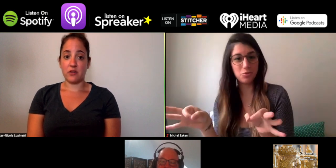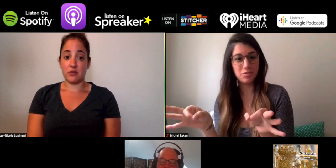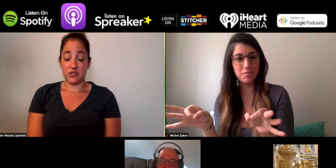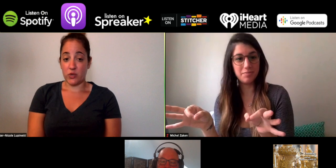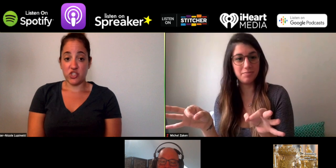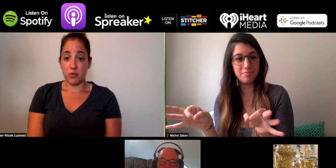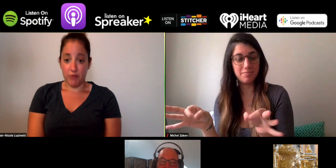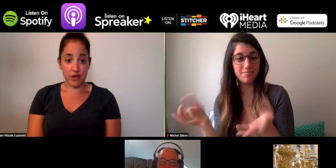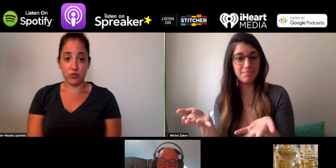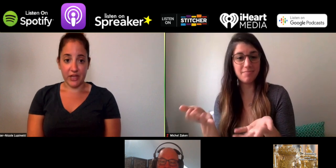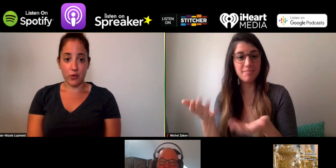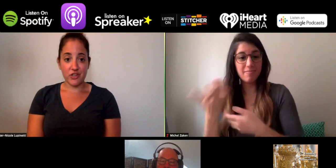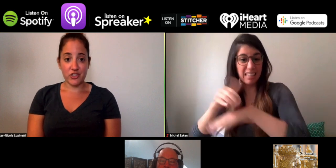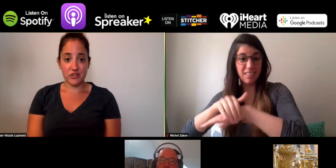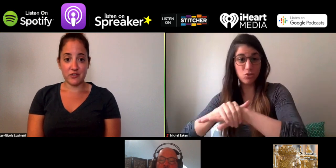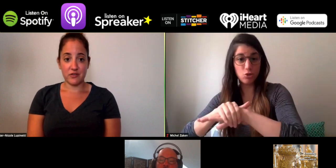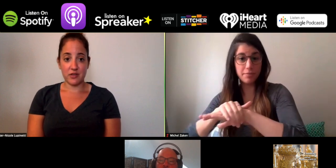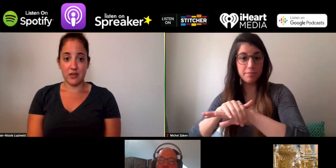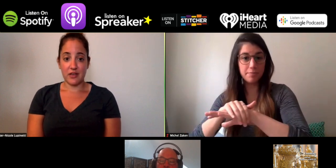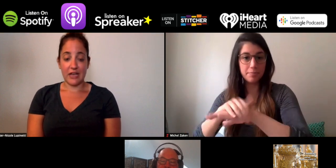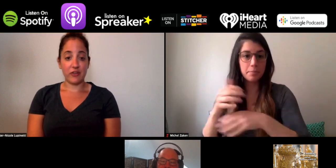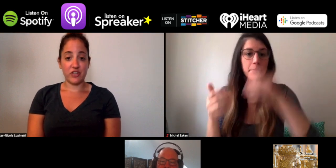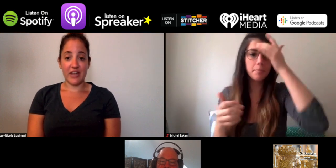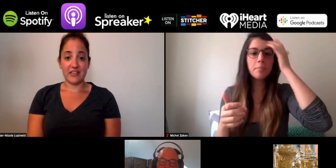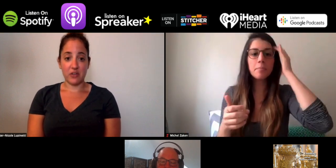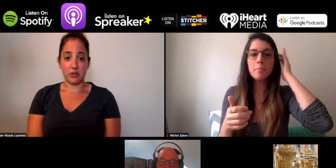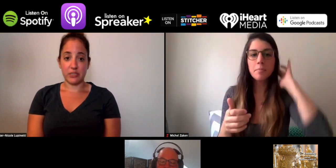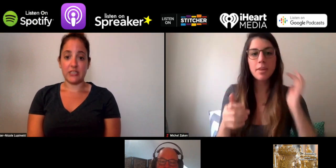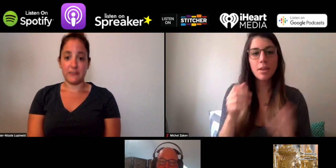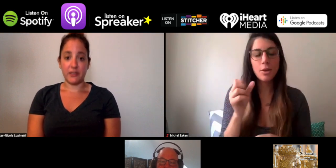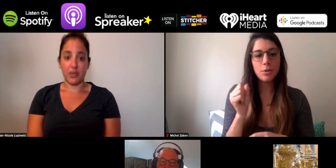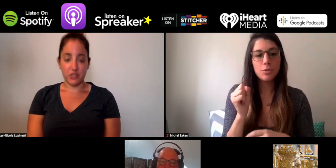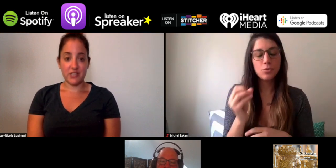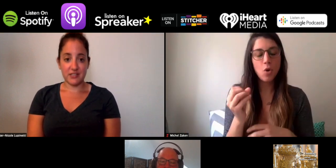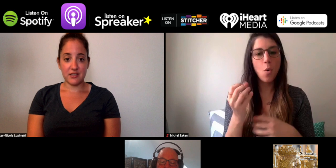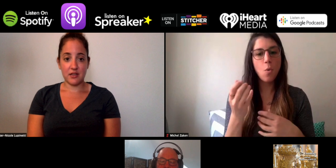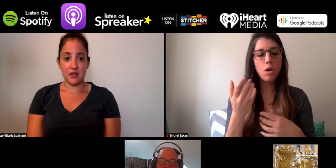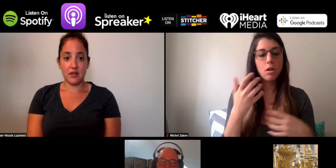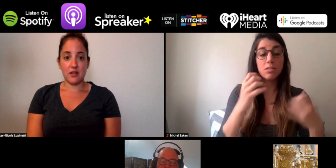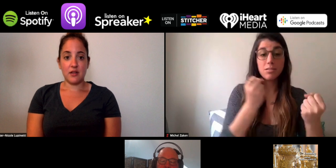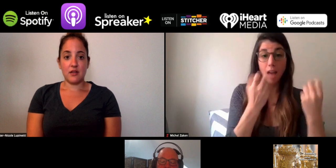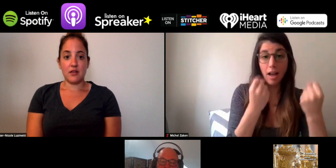have to switch to a brand new language. Oh my God. And ASL are completely different languages.